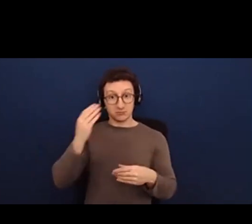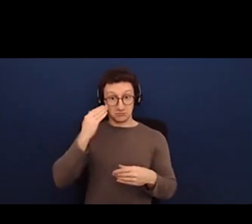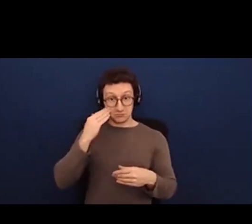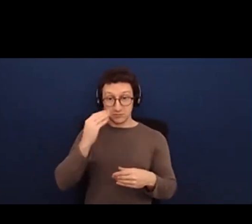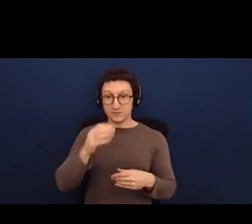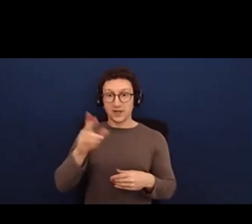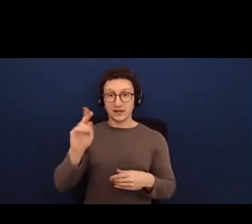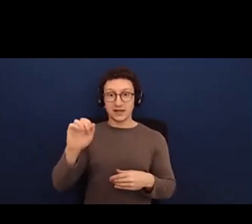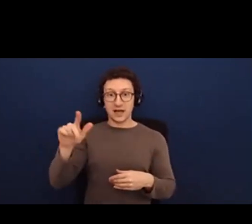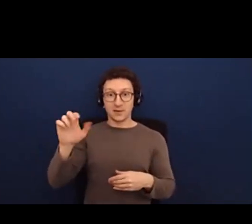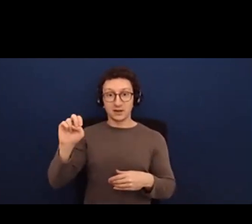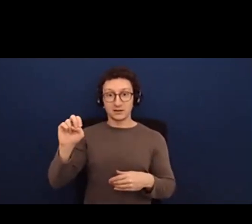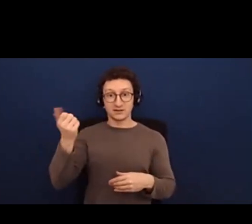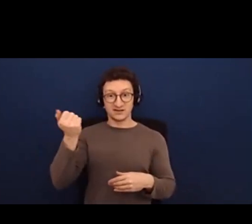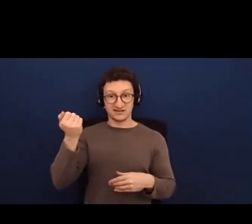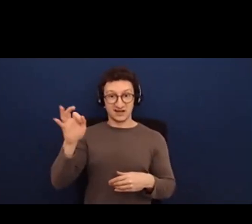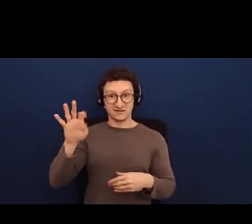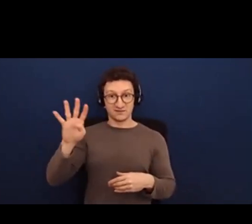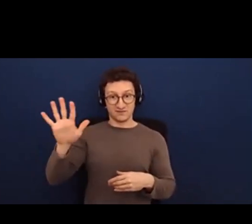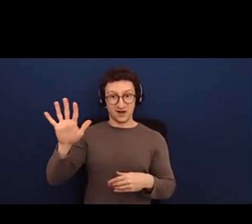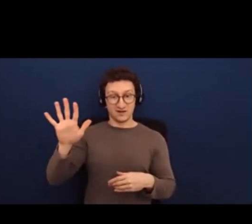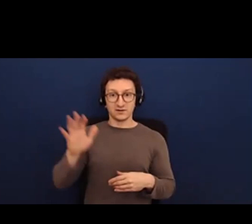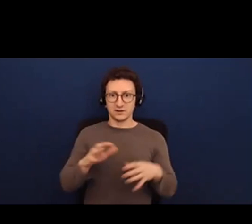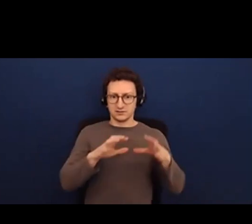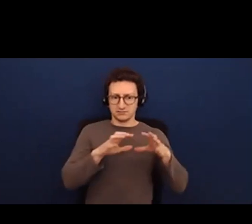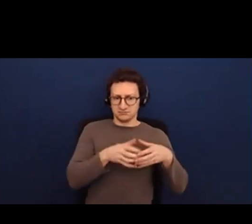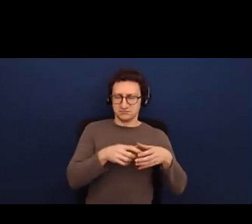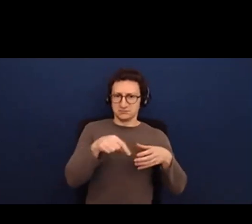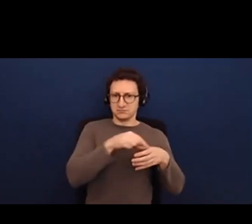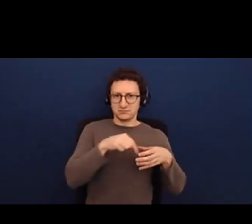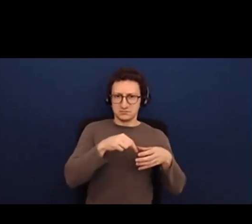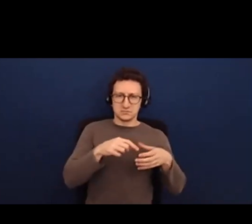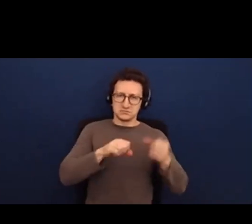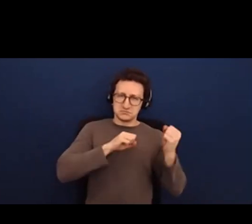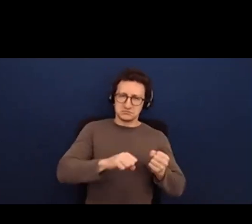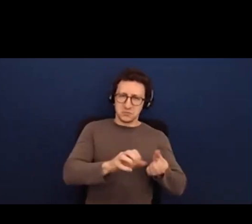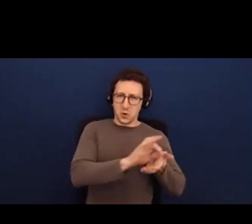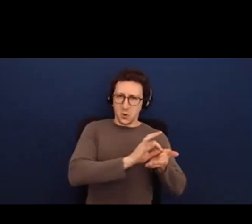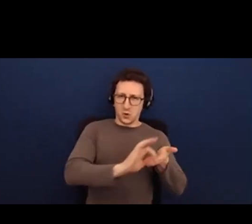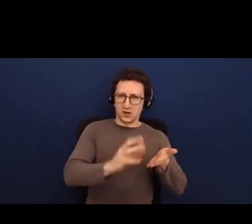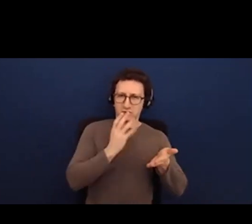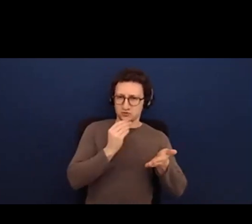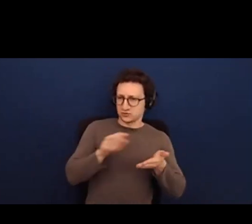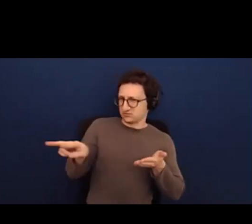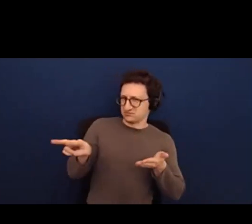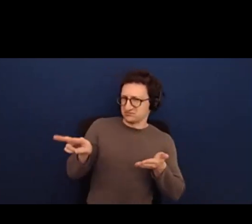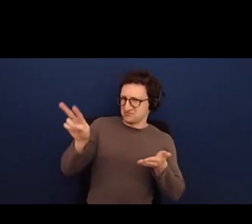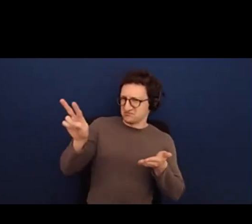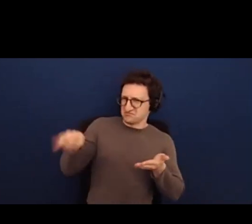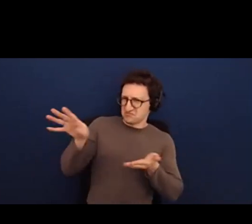1945, Kaplan was excommunicated by a group of ultra-Orthodox Jews.